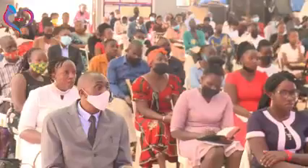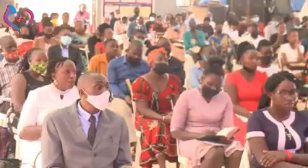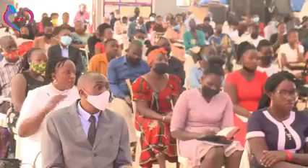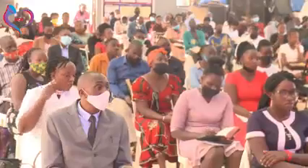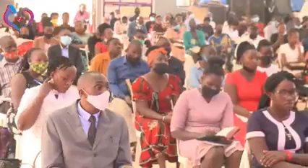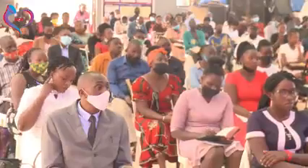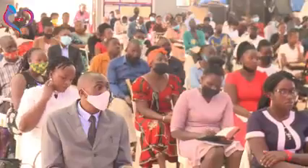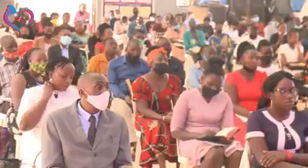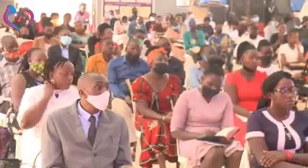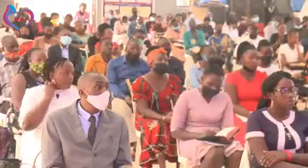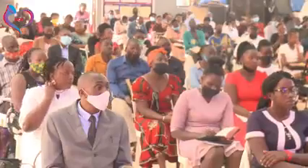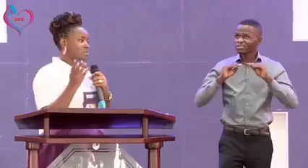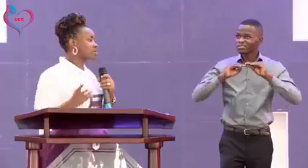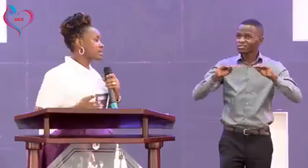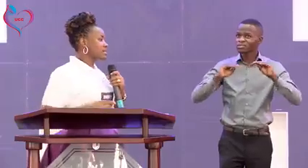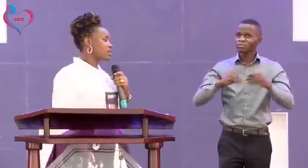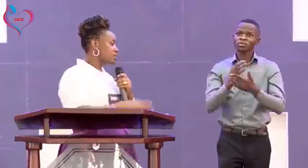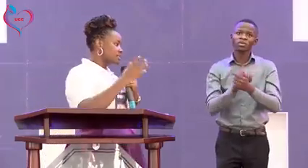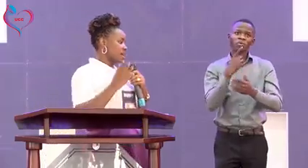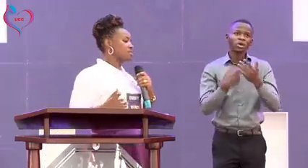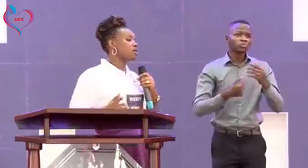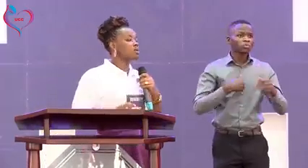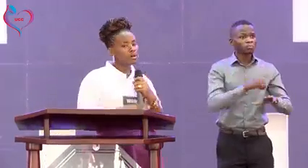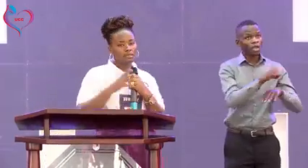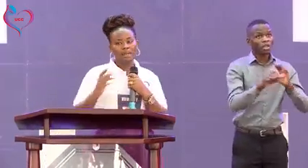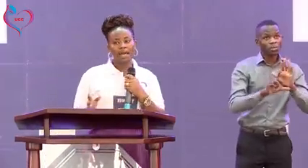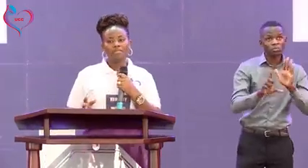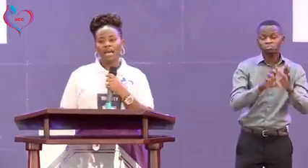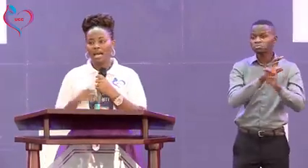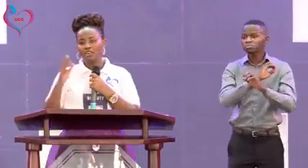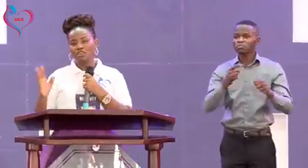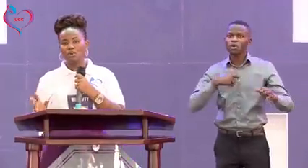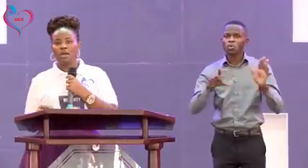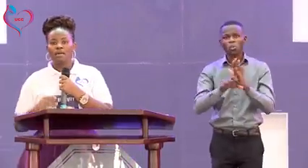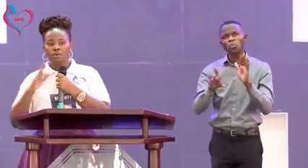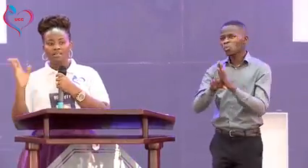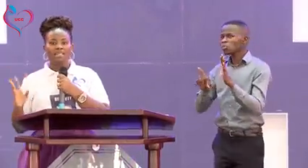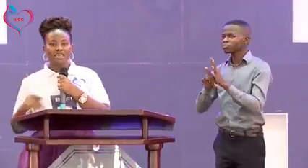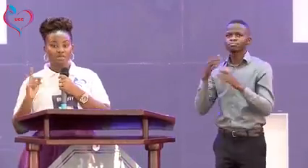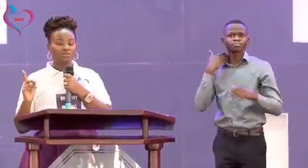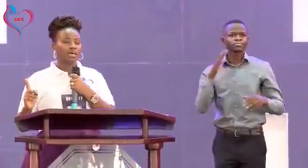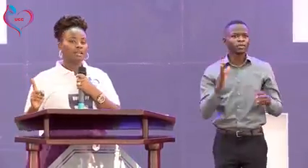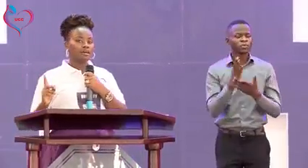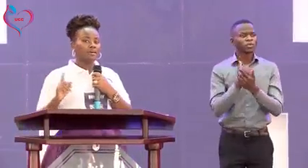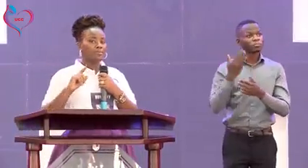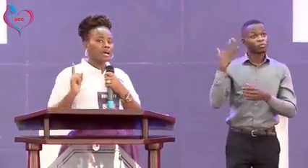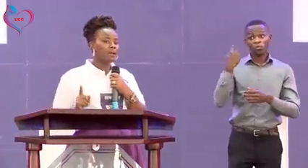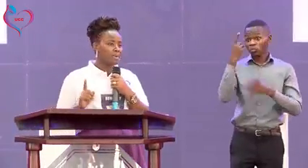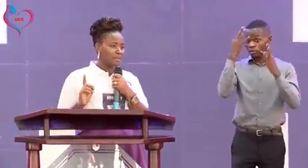days there is a teaching that says we are not under the law, there are no laws, blah blah. I don't know. One thing I used to